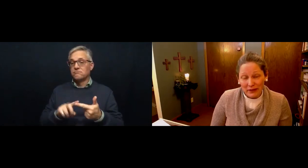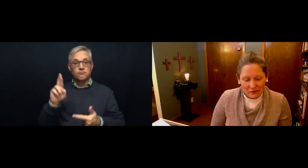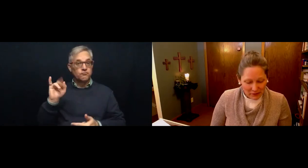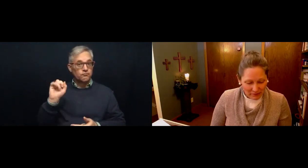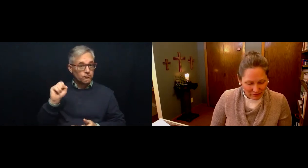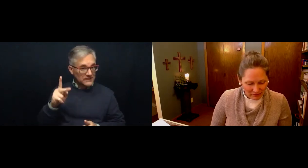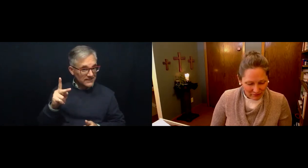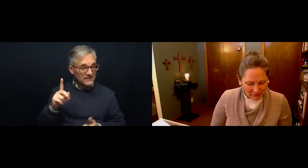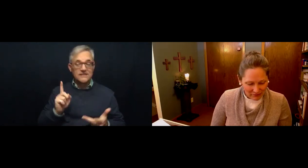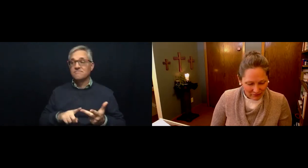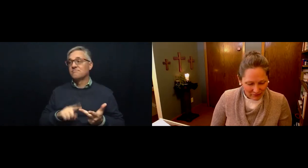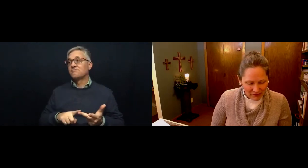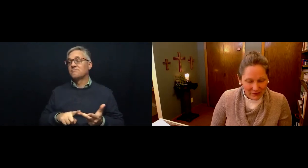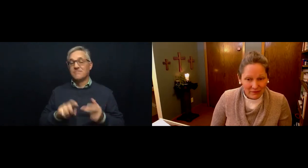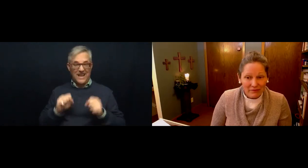that we love them.